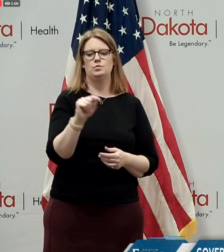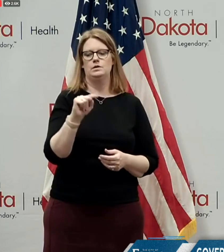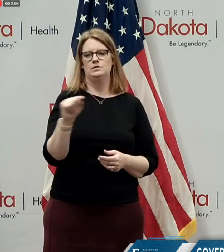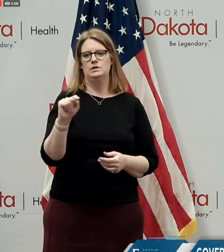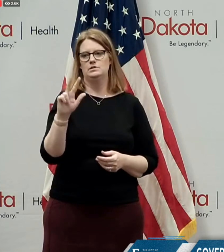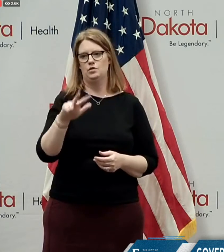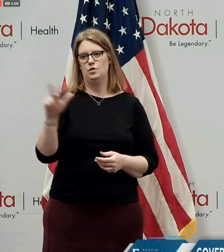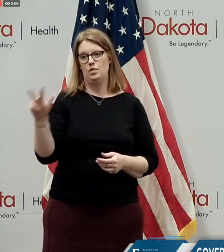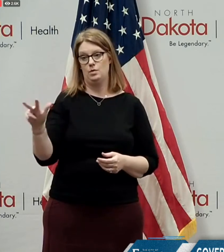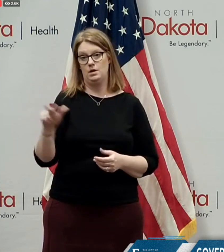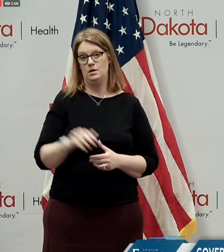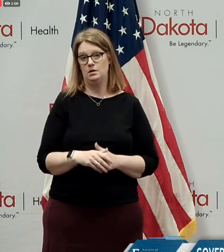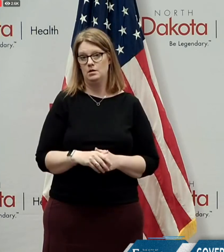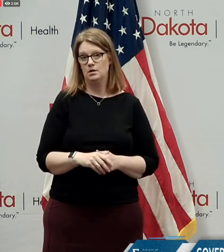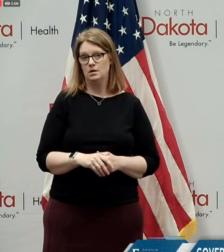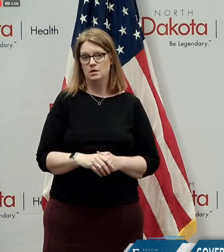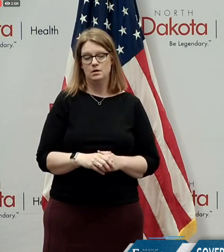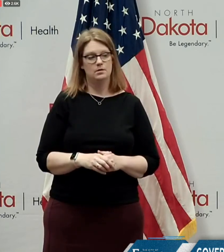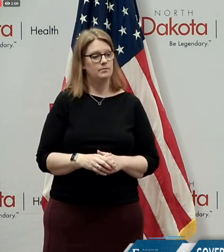2020-33.